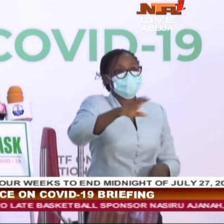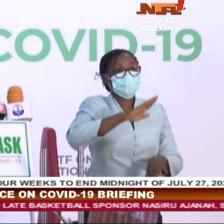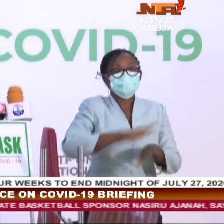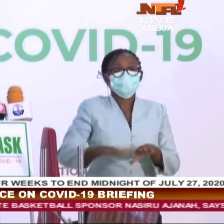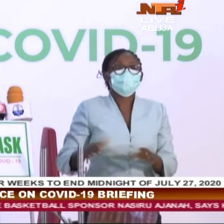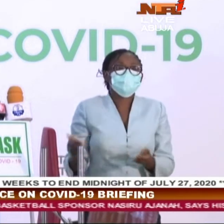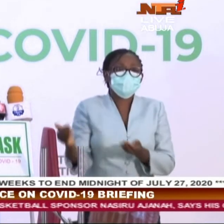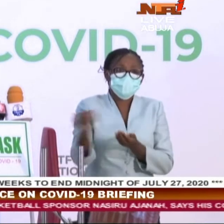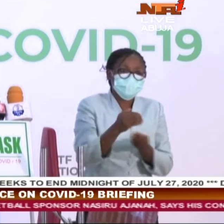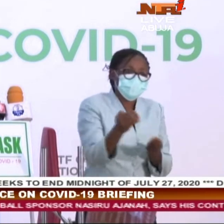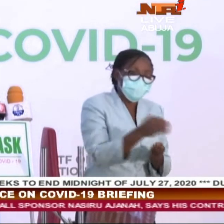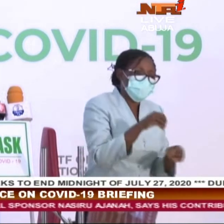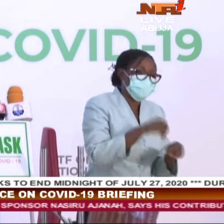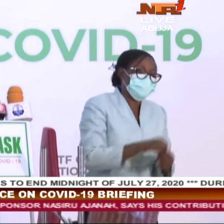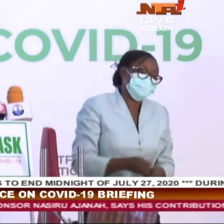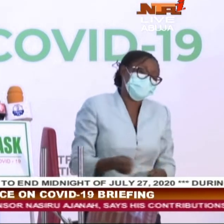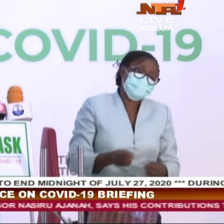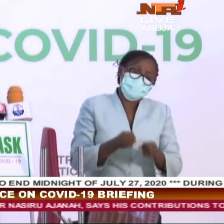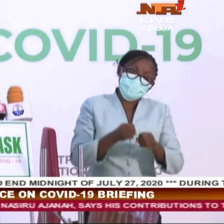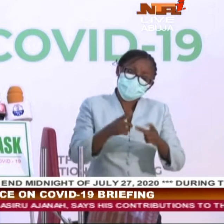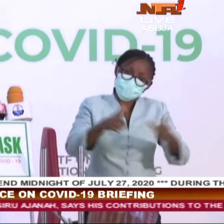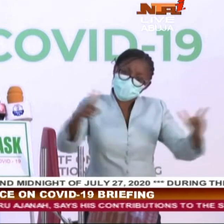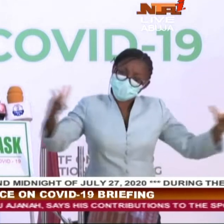Don't congregate in crowded places.